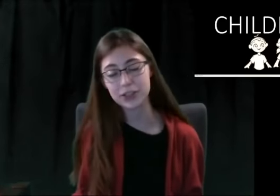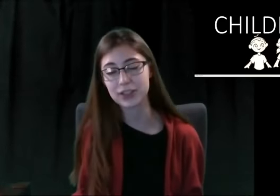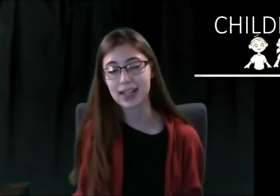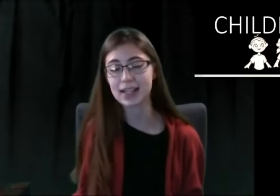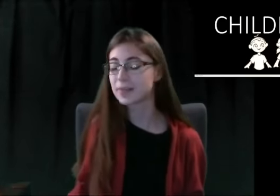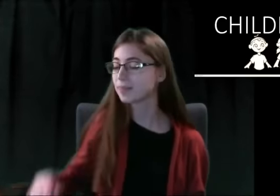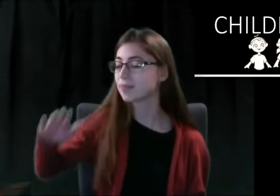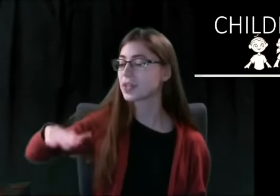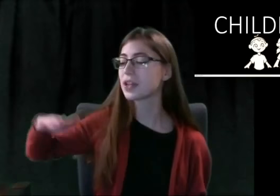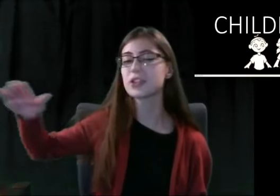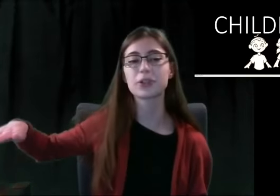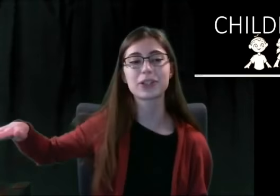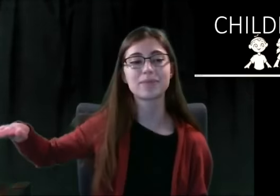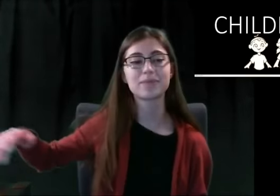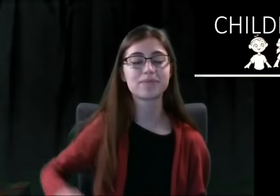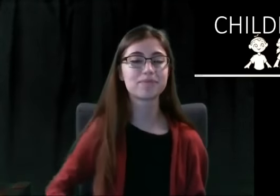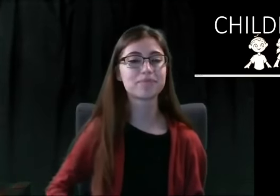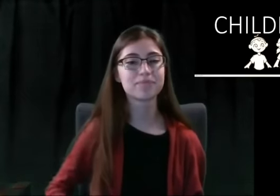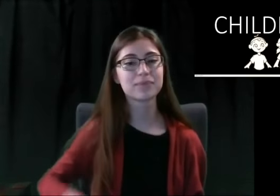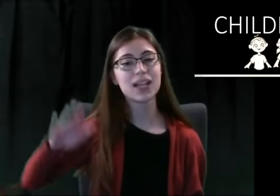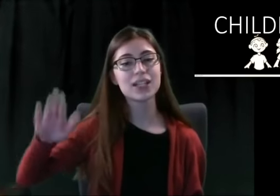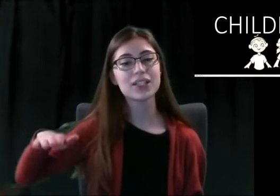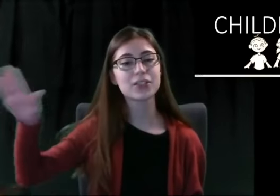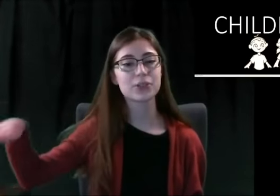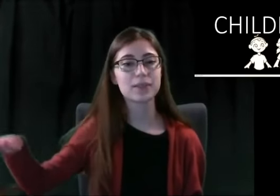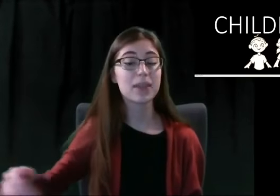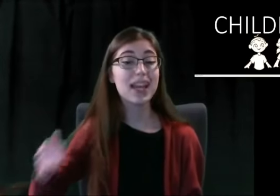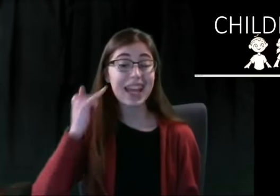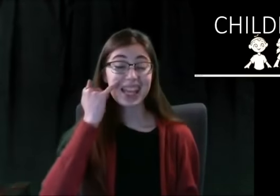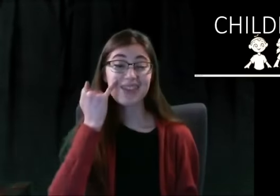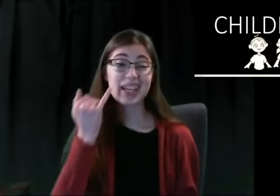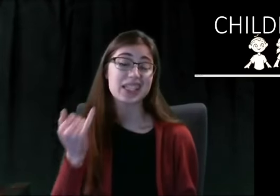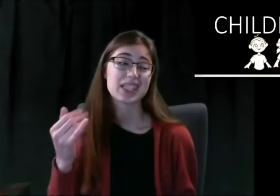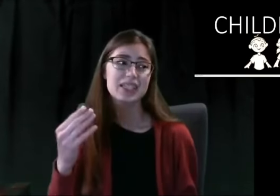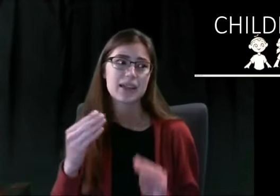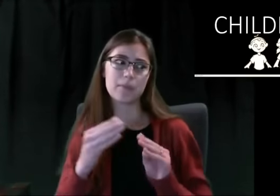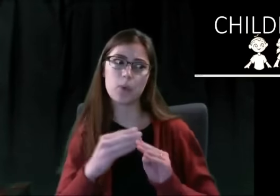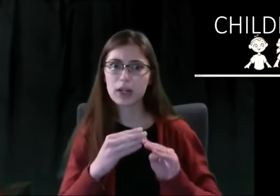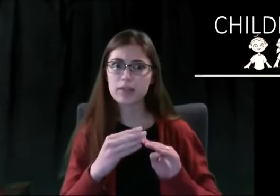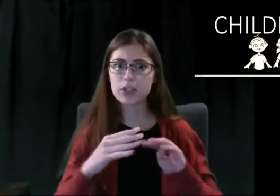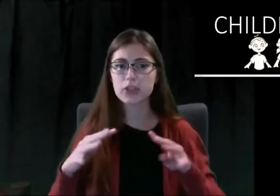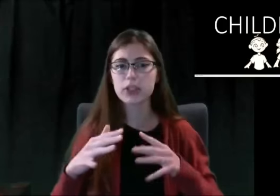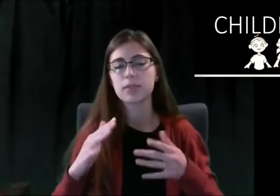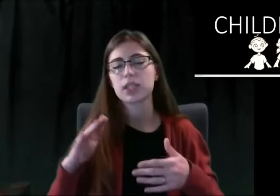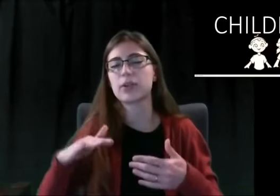head. Children. Children. If it's more children, I mean, you don't have to